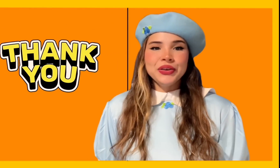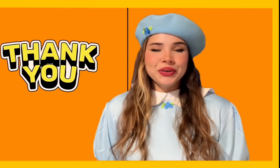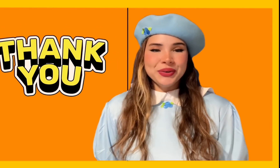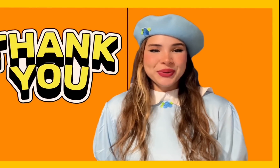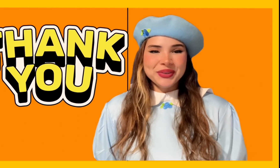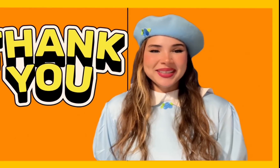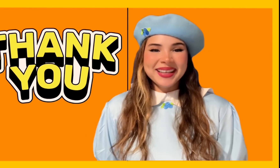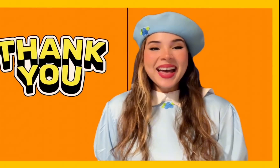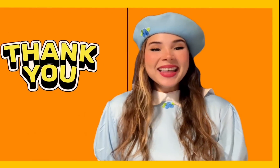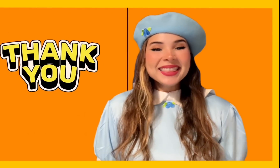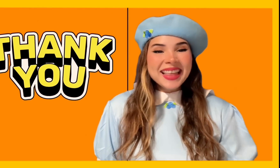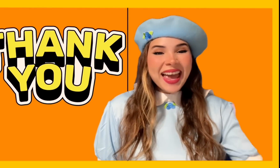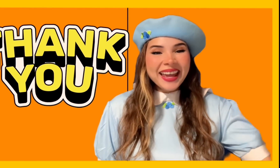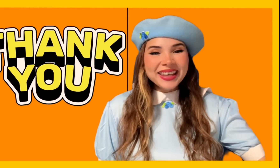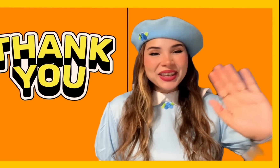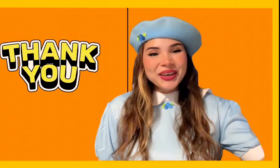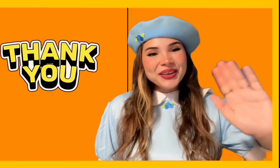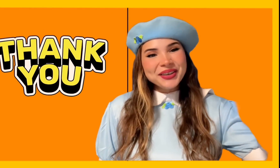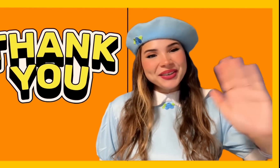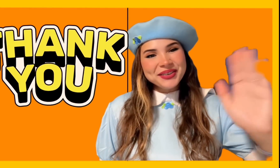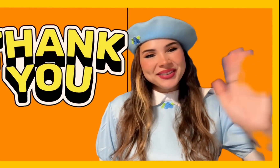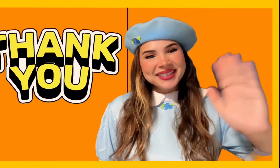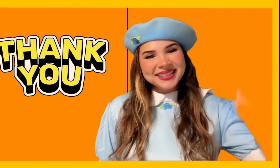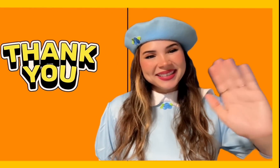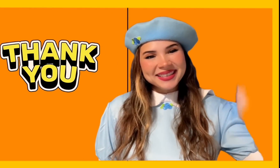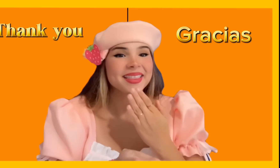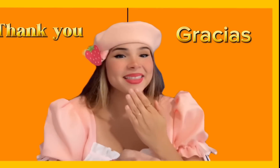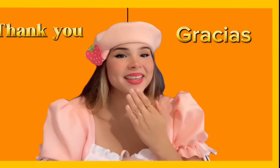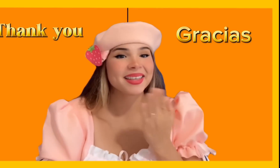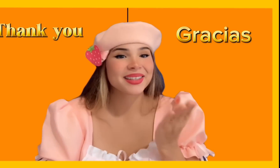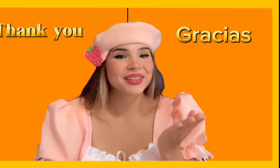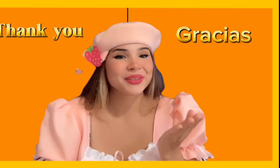you. Thank you. Thank you.